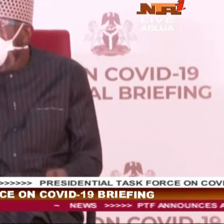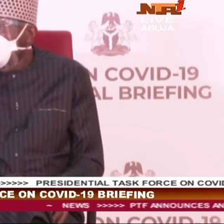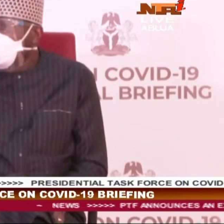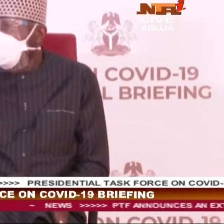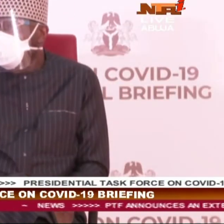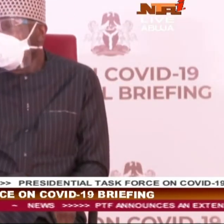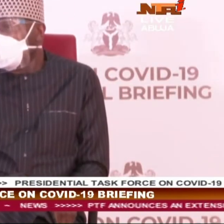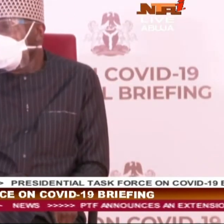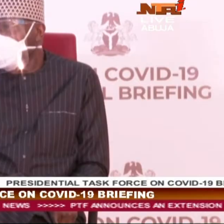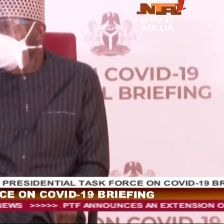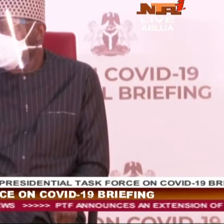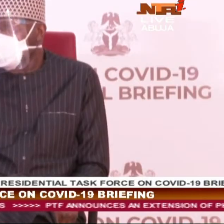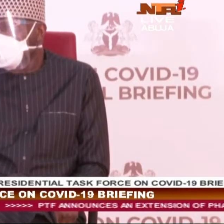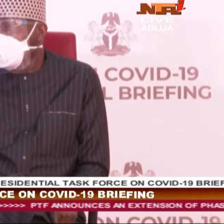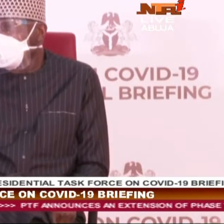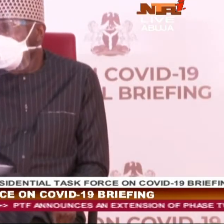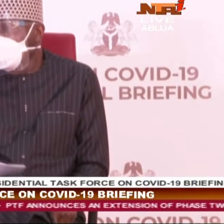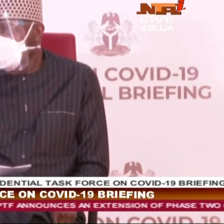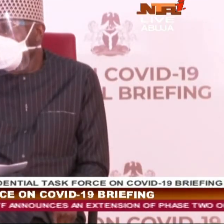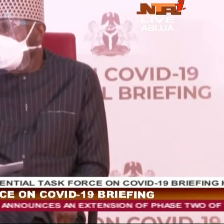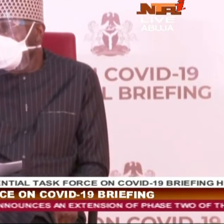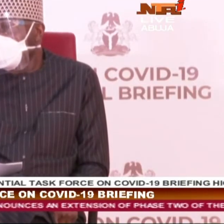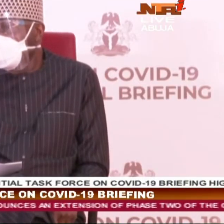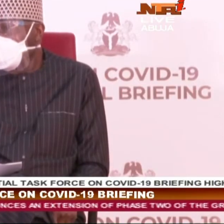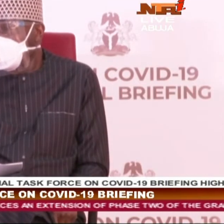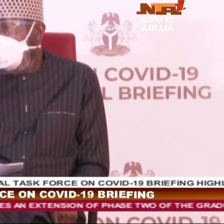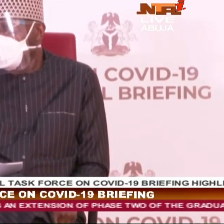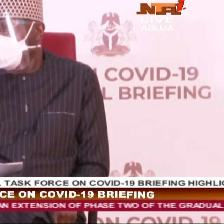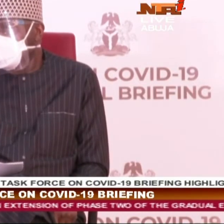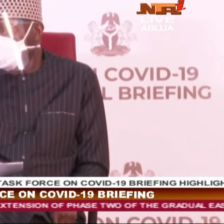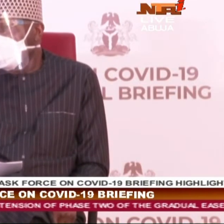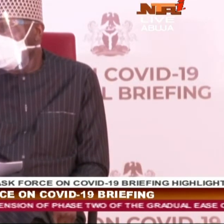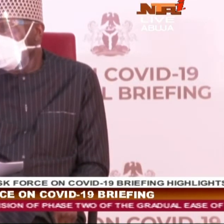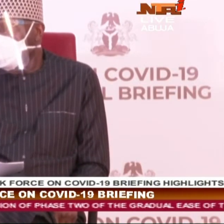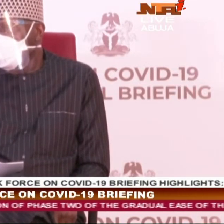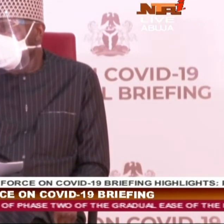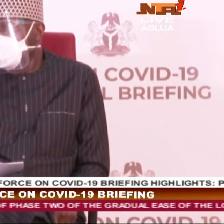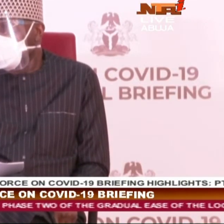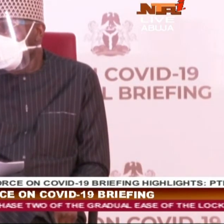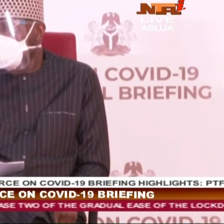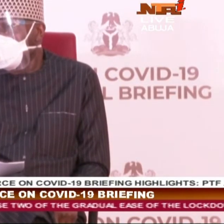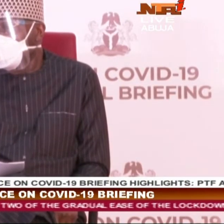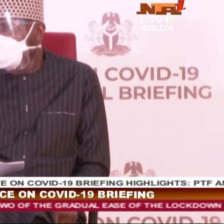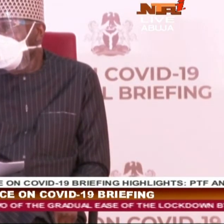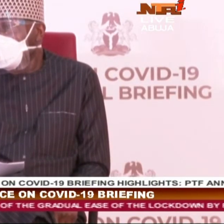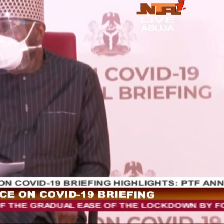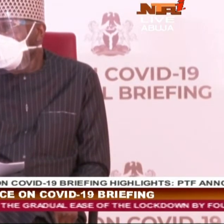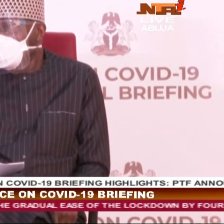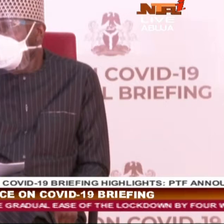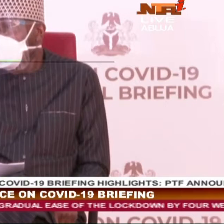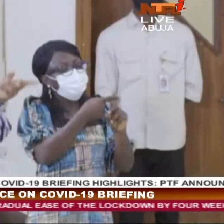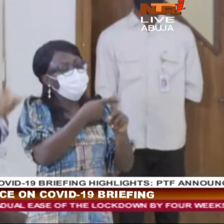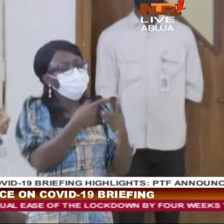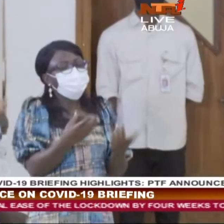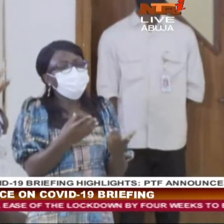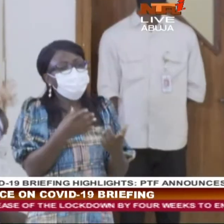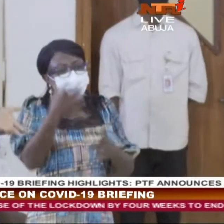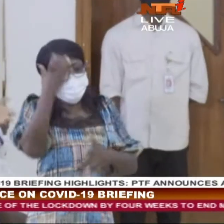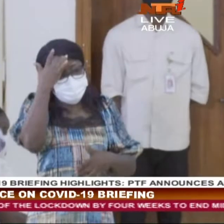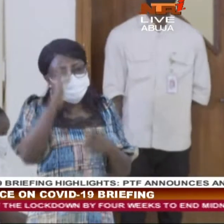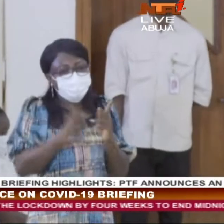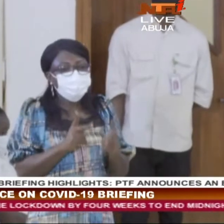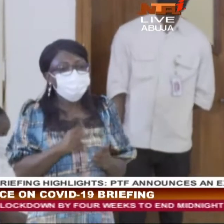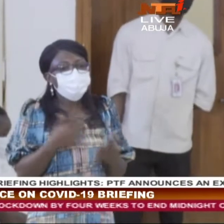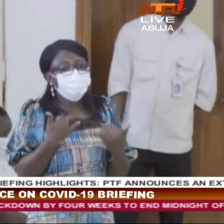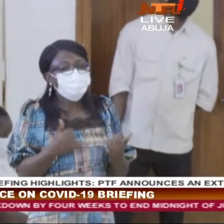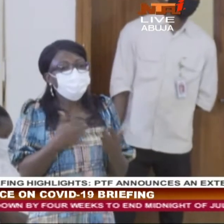after recording spike in positive cases? Now, my next question is for the Minister